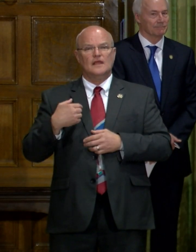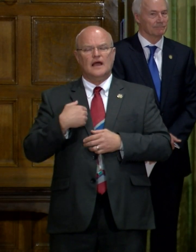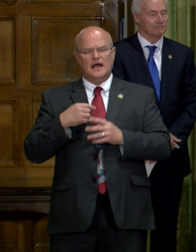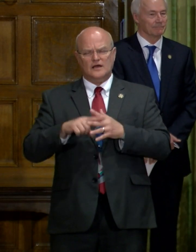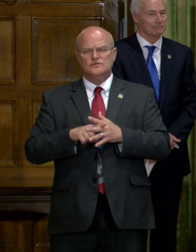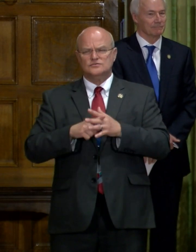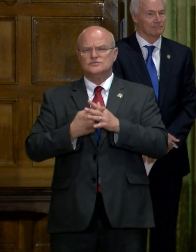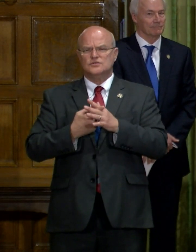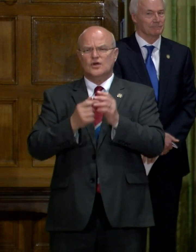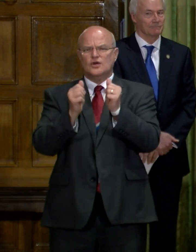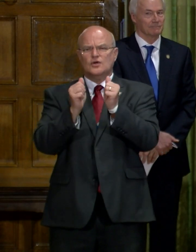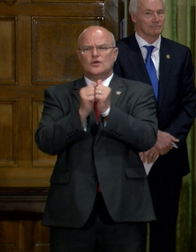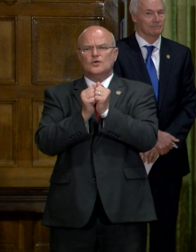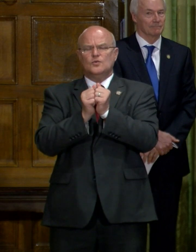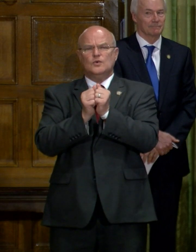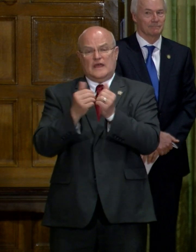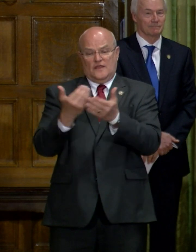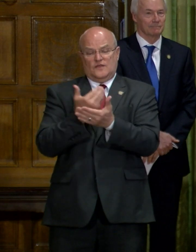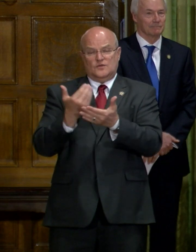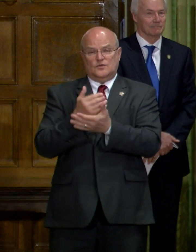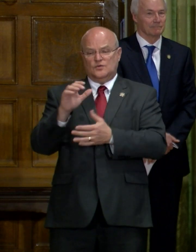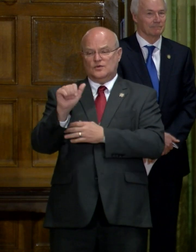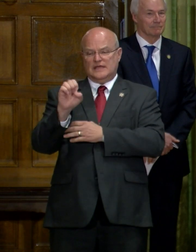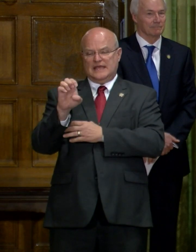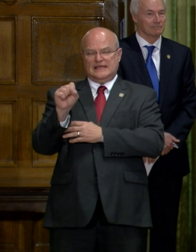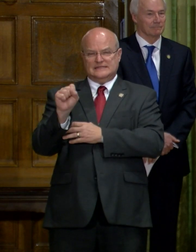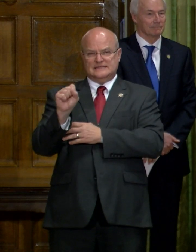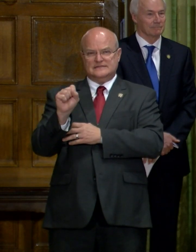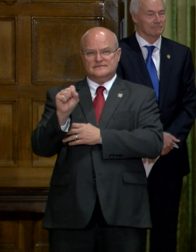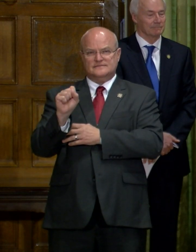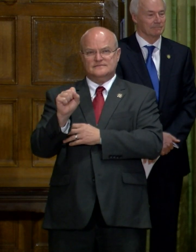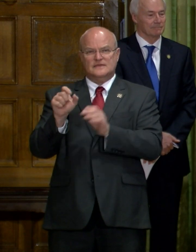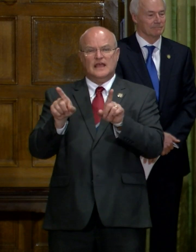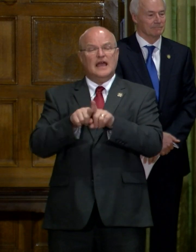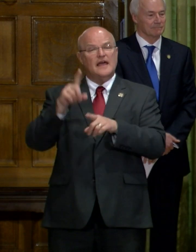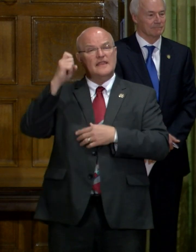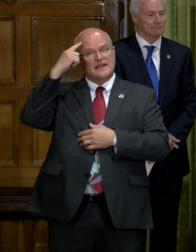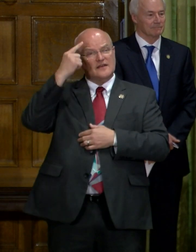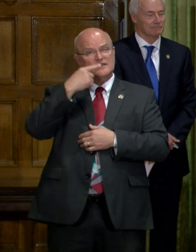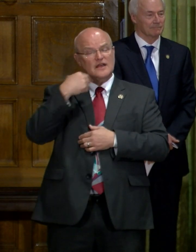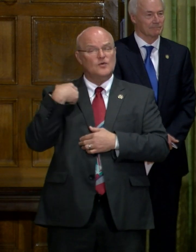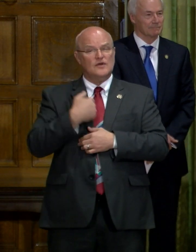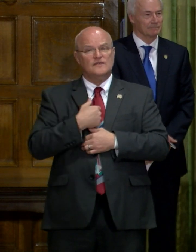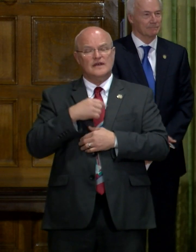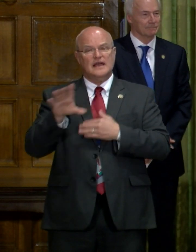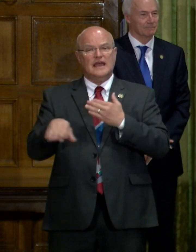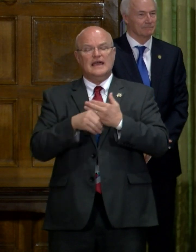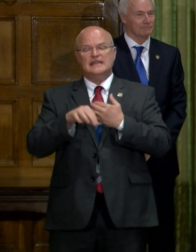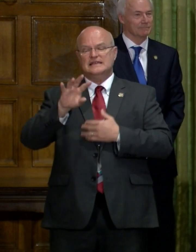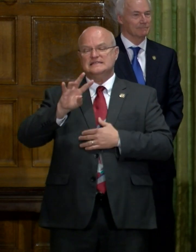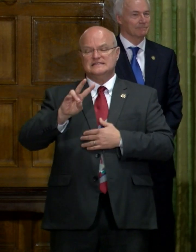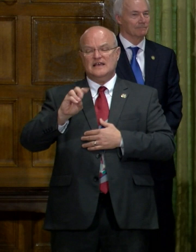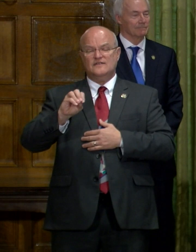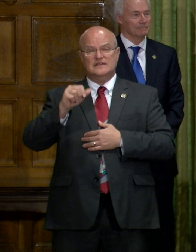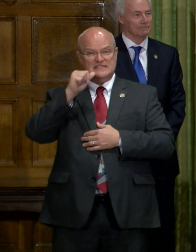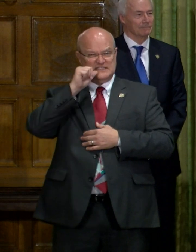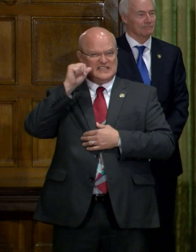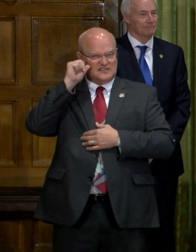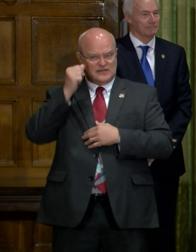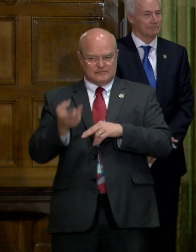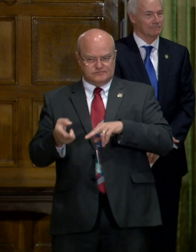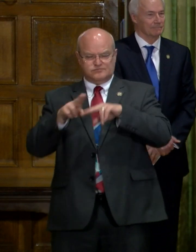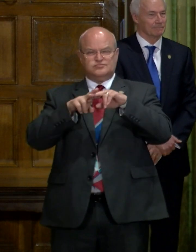going to start with the new cases. As the Governor mentioned, we've had 71 new cases since